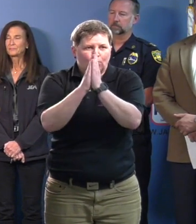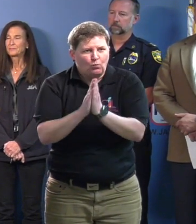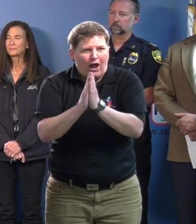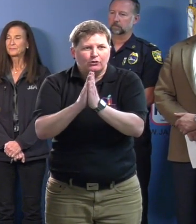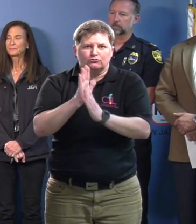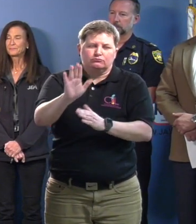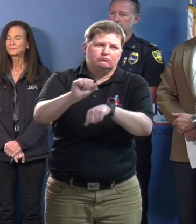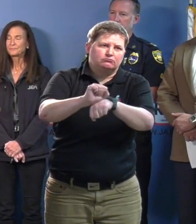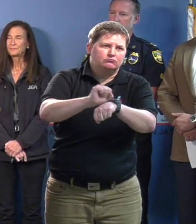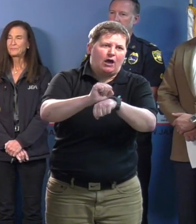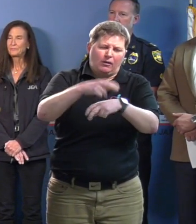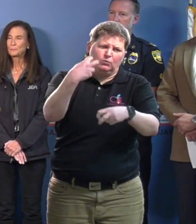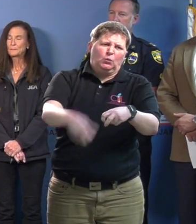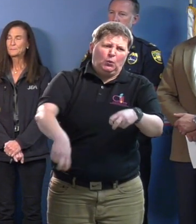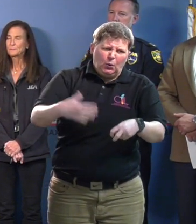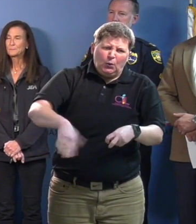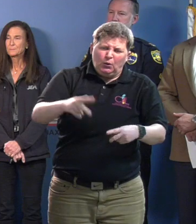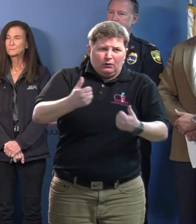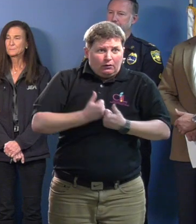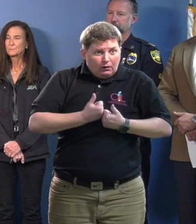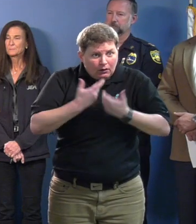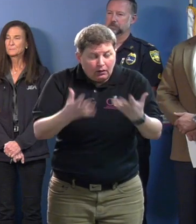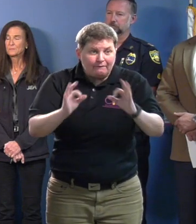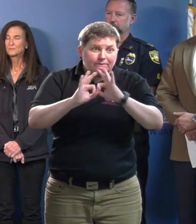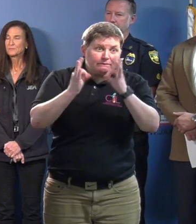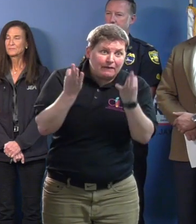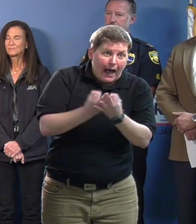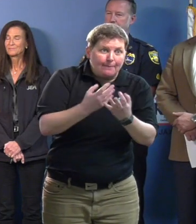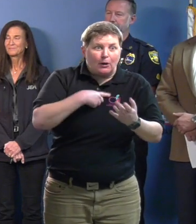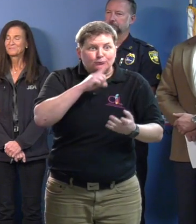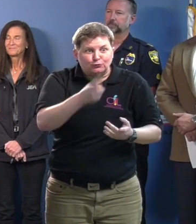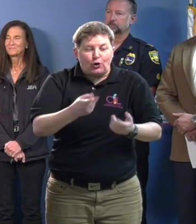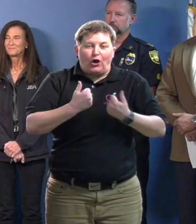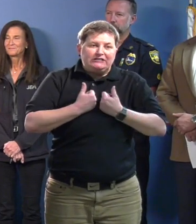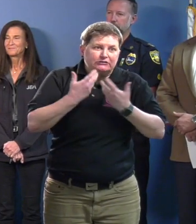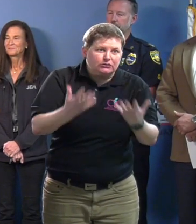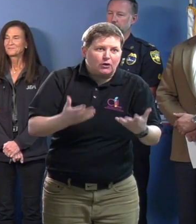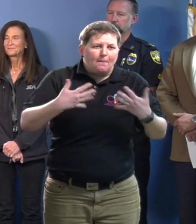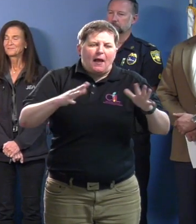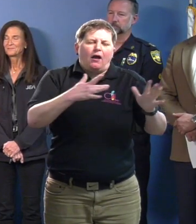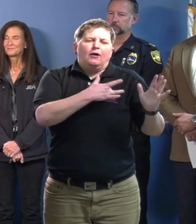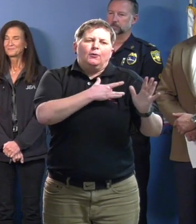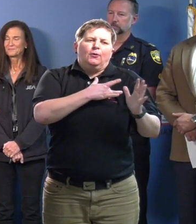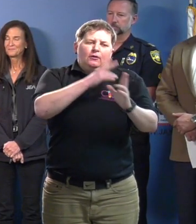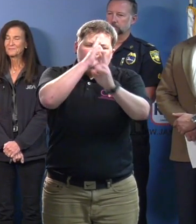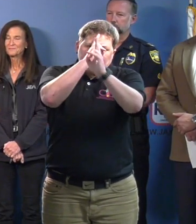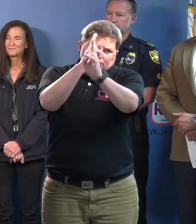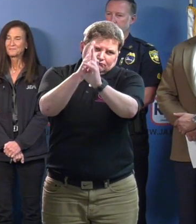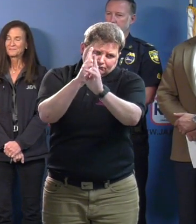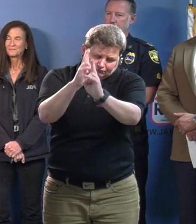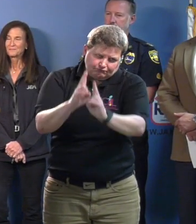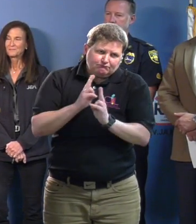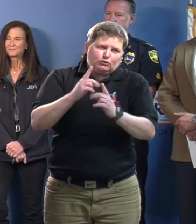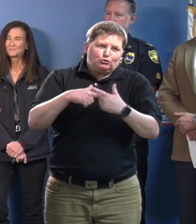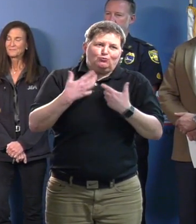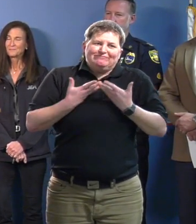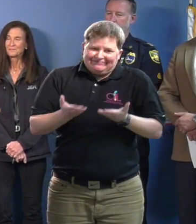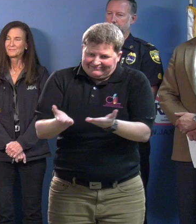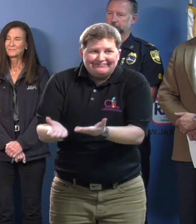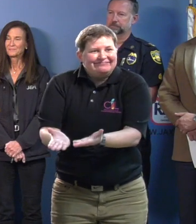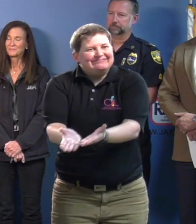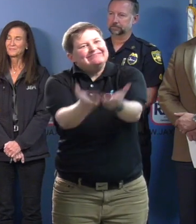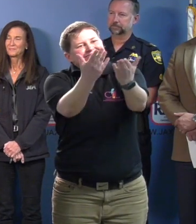exhausted. But it was a great honor to be able to send them off and tell them how much we all